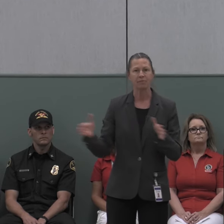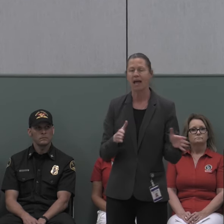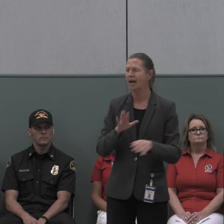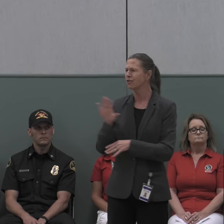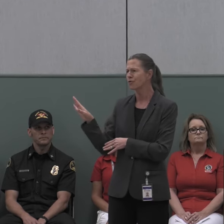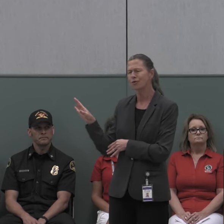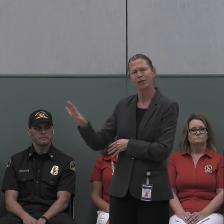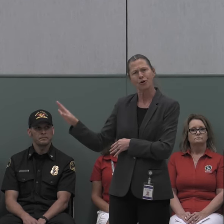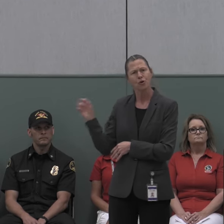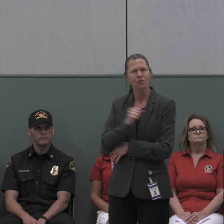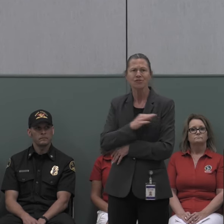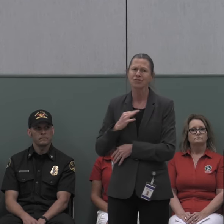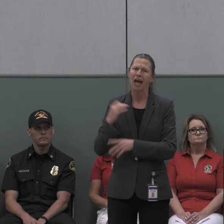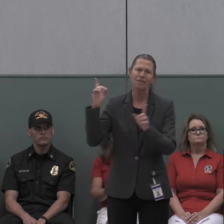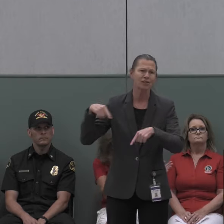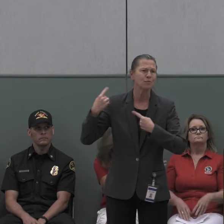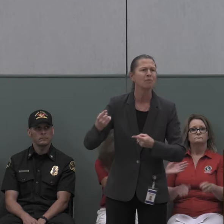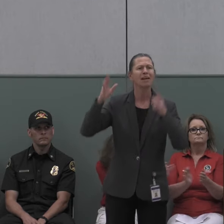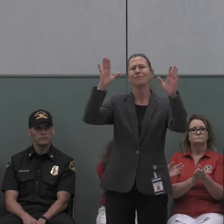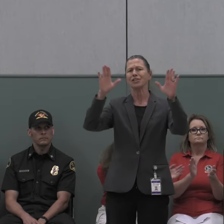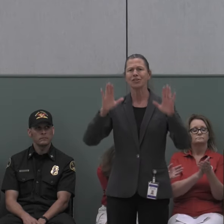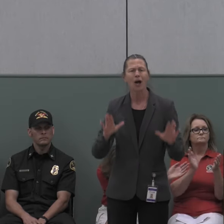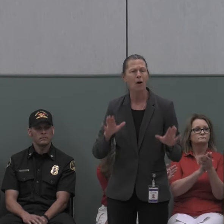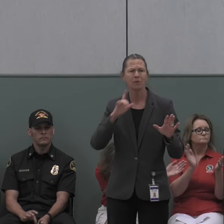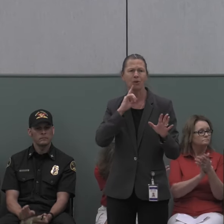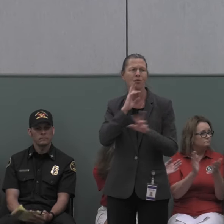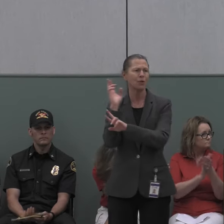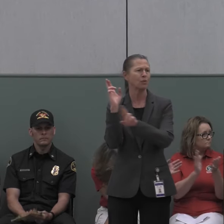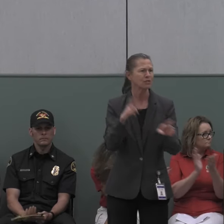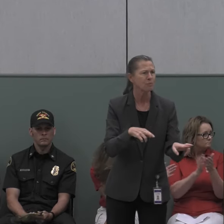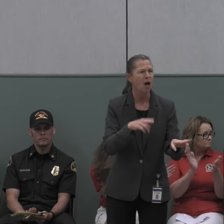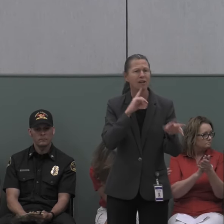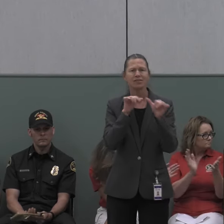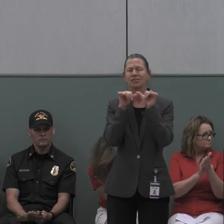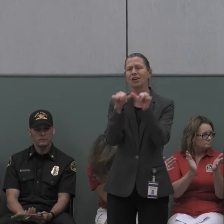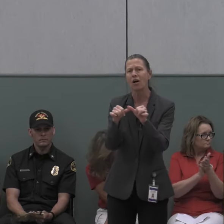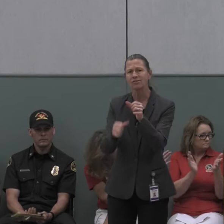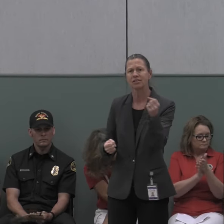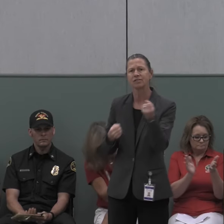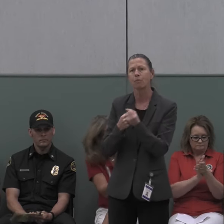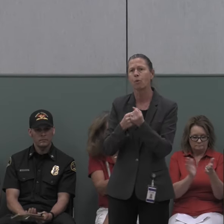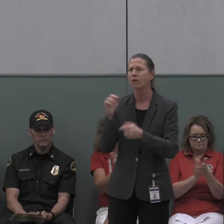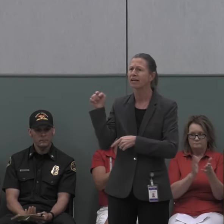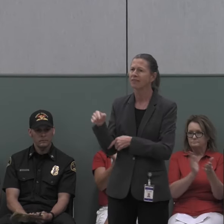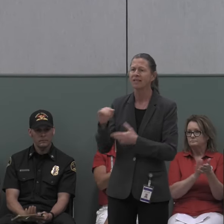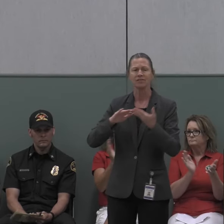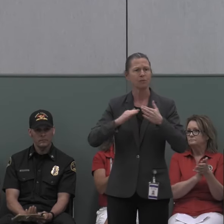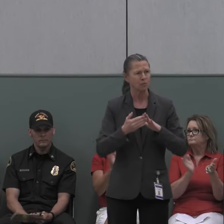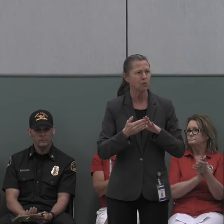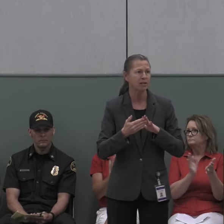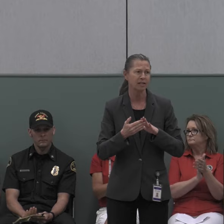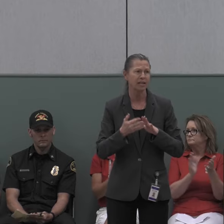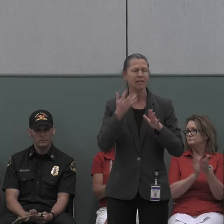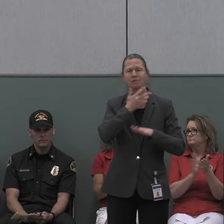how they responded, how they are constantly supporting this community. It's remarkable.